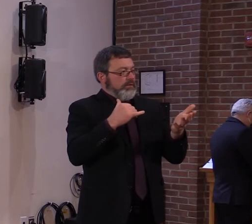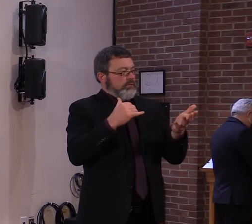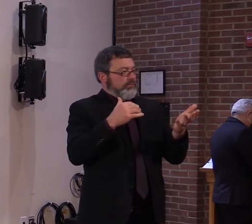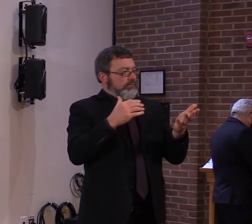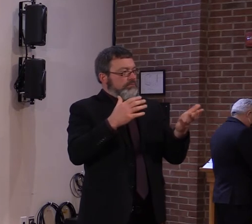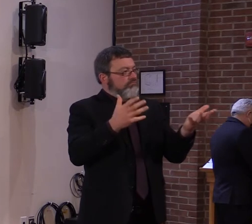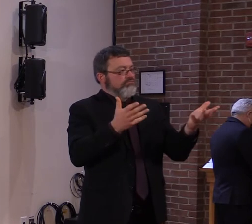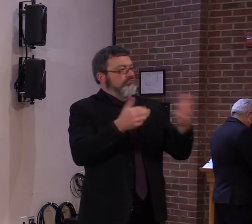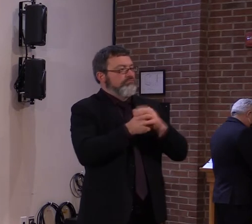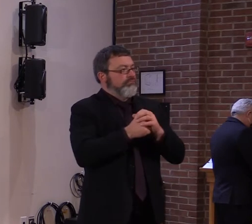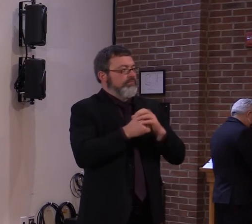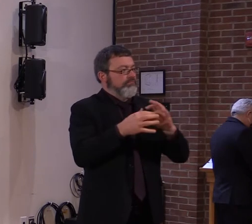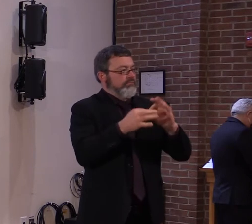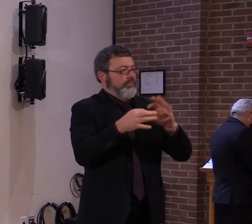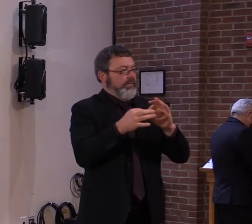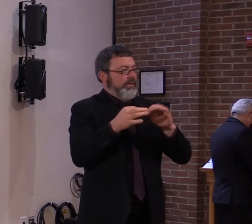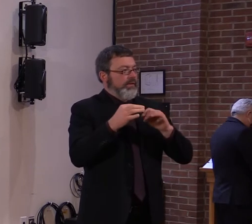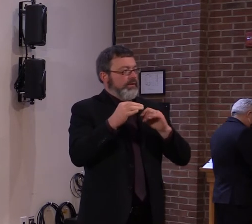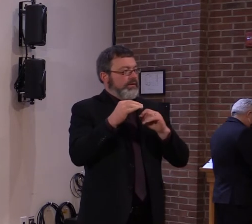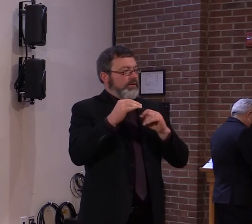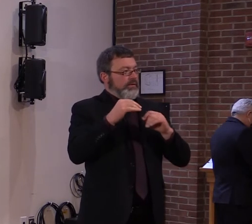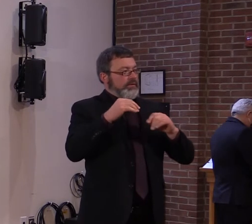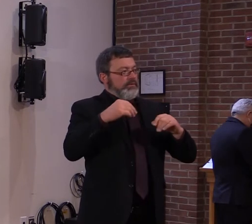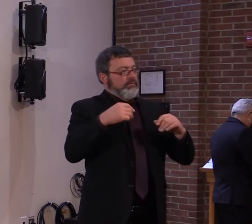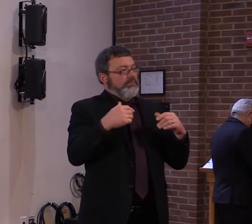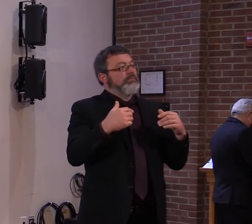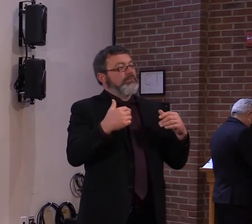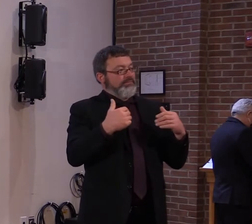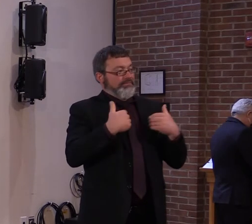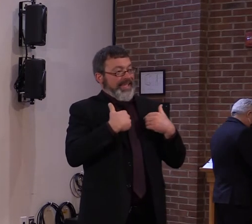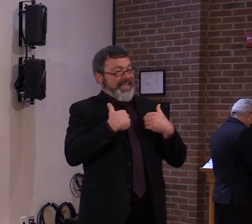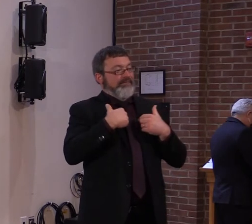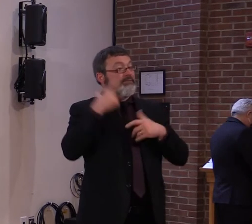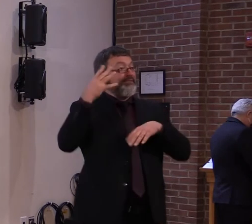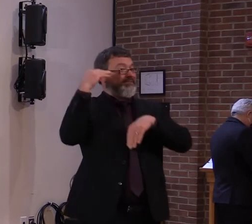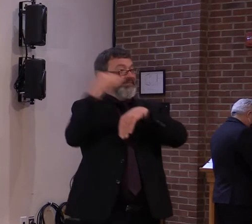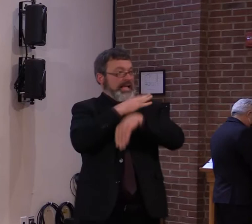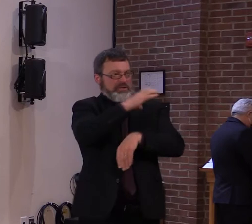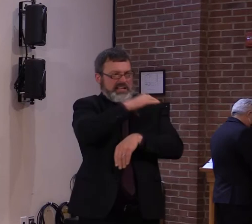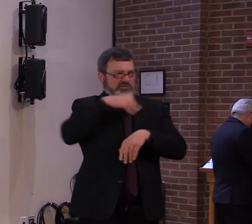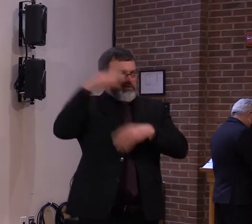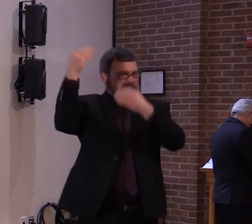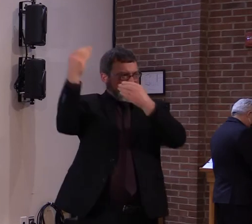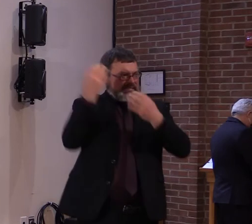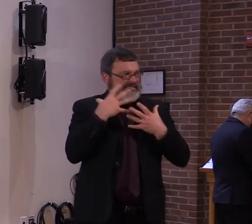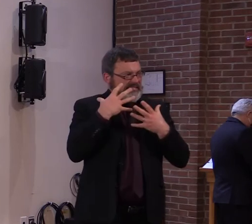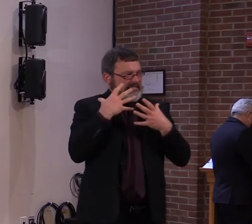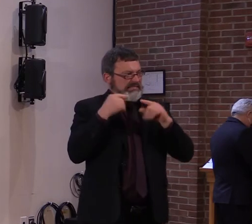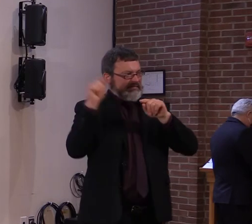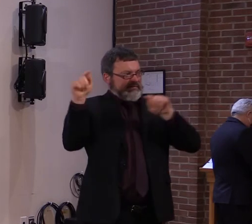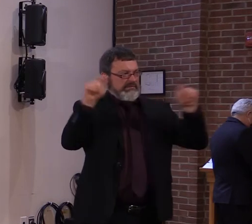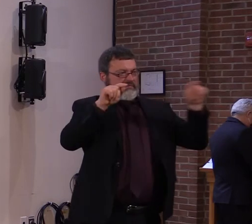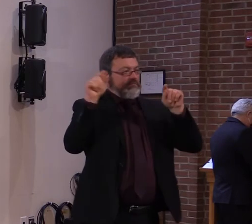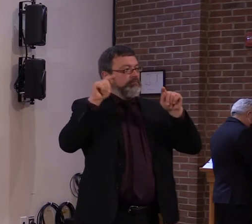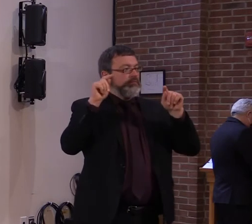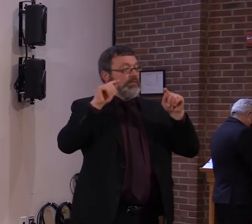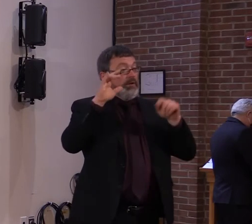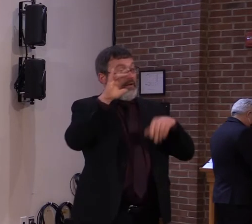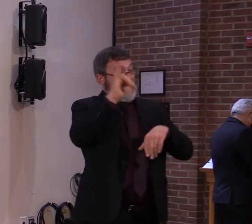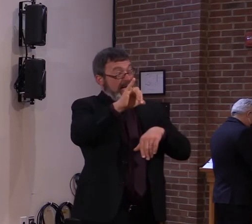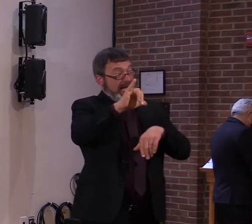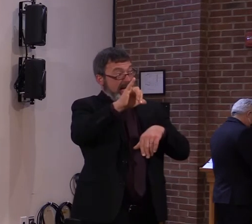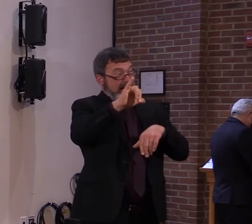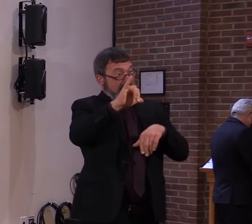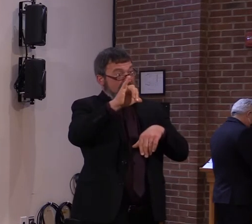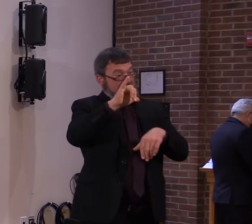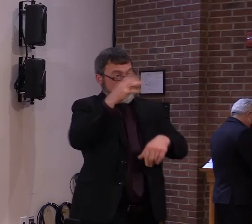that I would grade as less than enthusiastic about that drug, that cocktail, if you